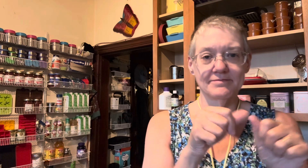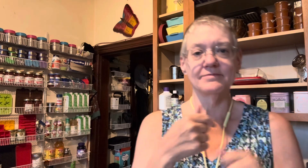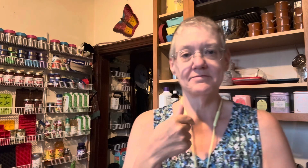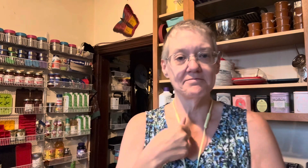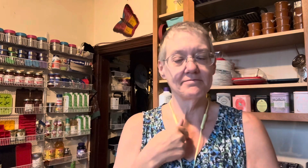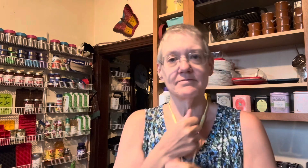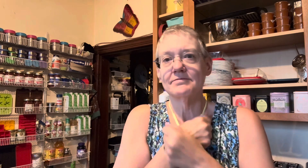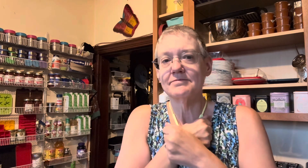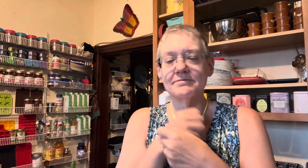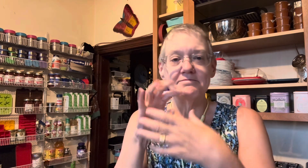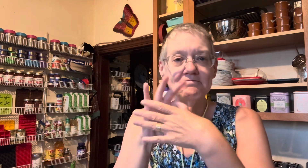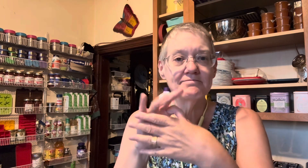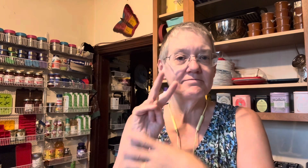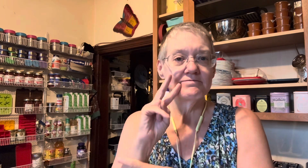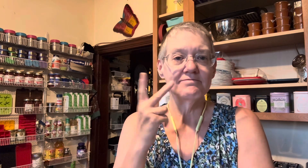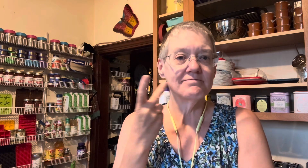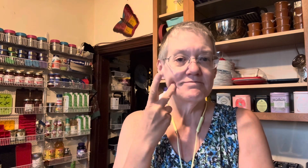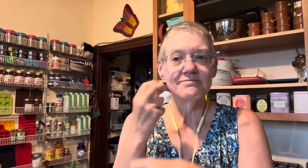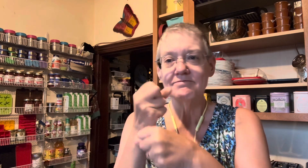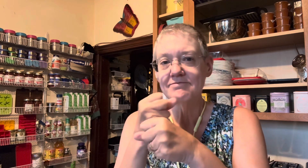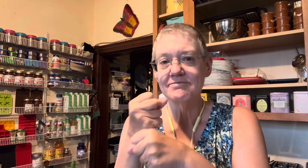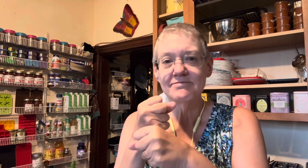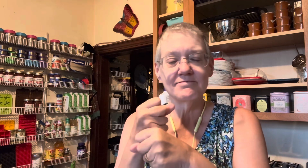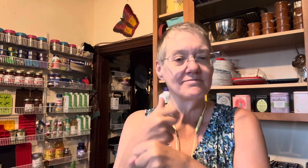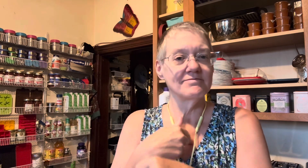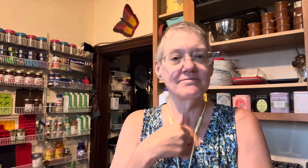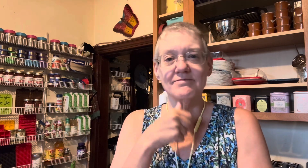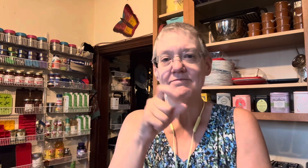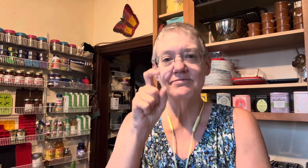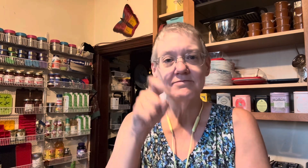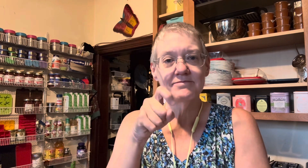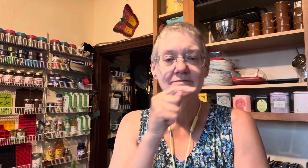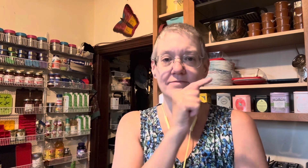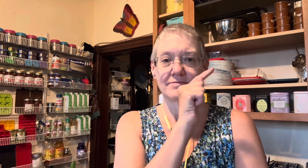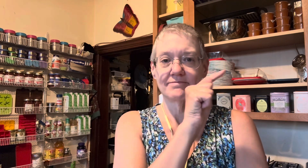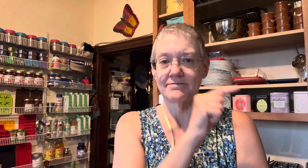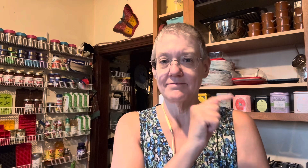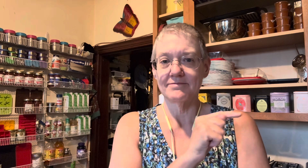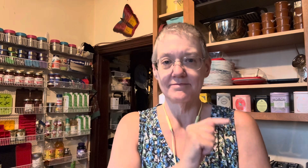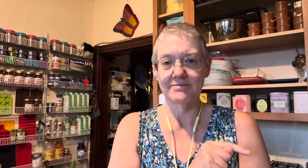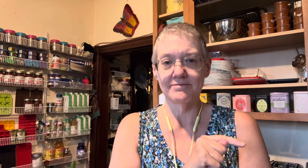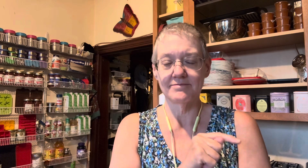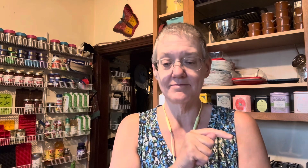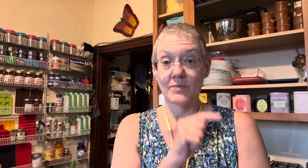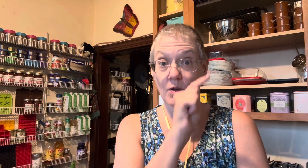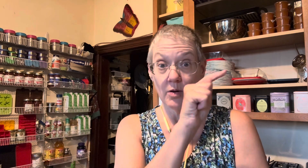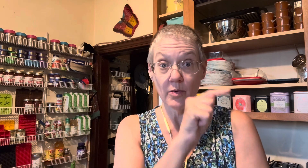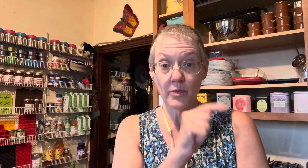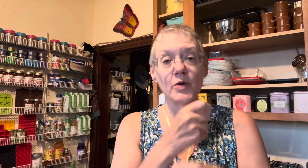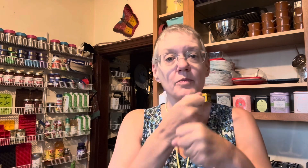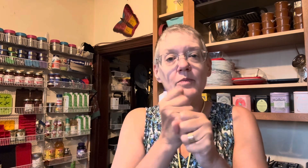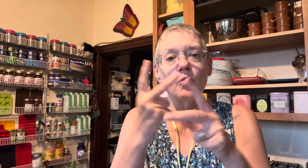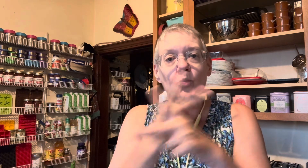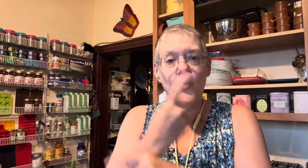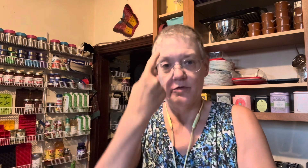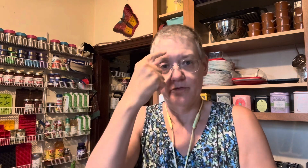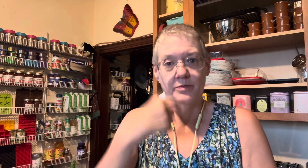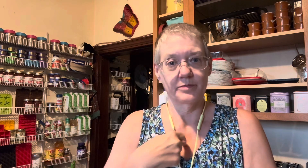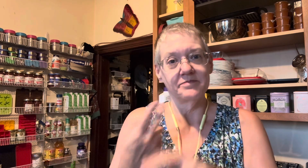make it sustainable. Me, I love meat and vegetables, coffee. I don't need all these specialty products. They actually make